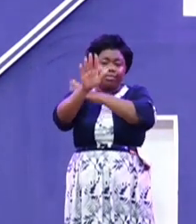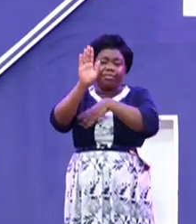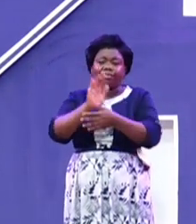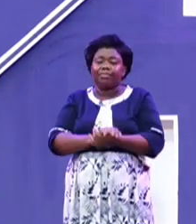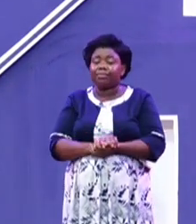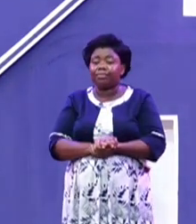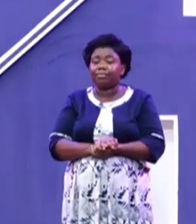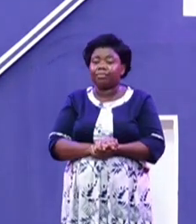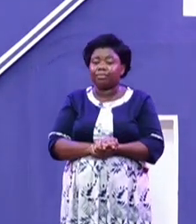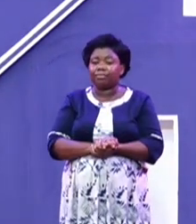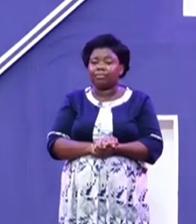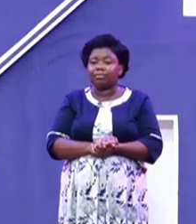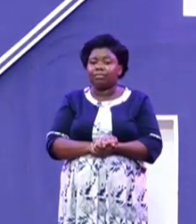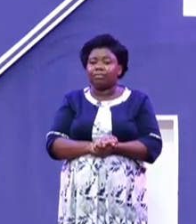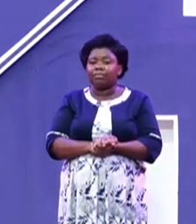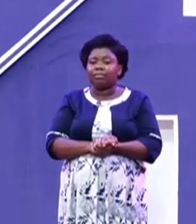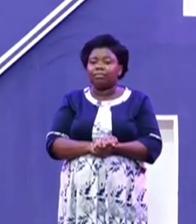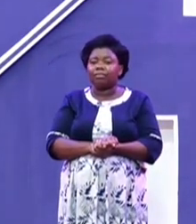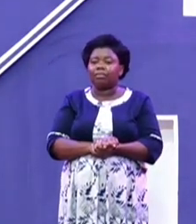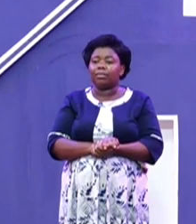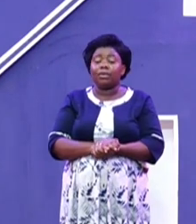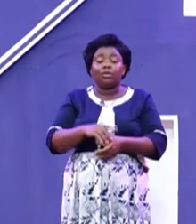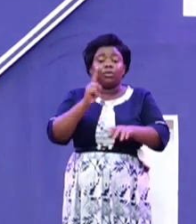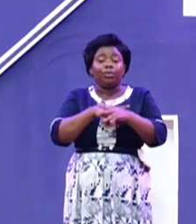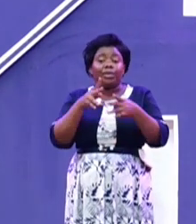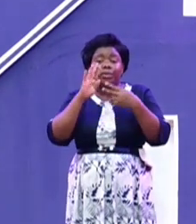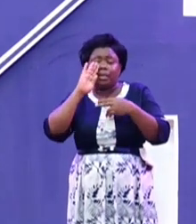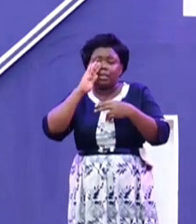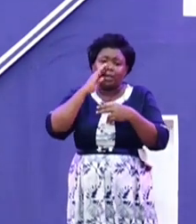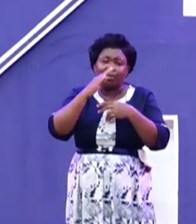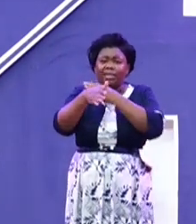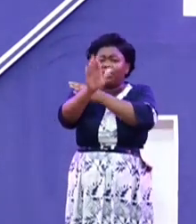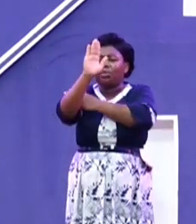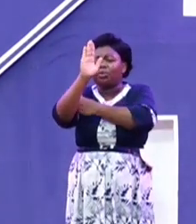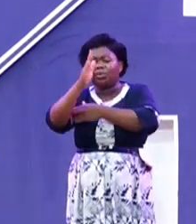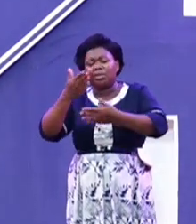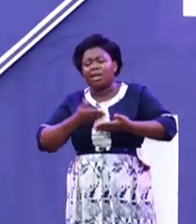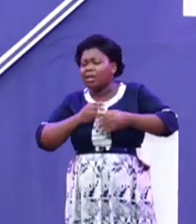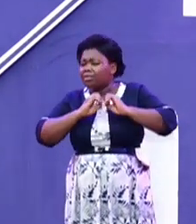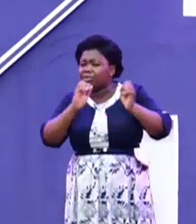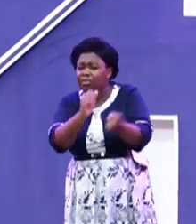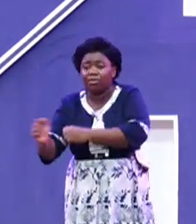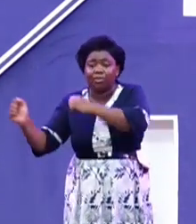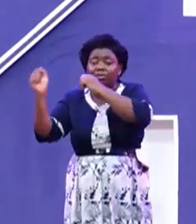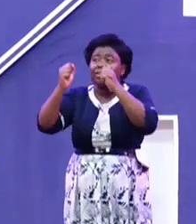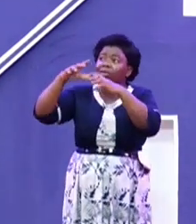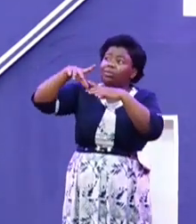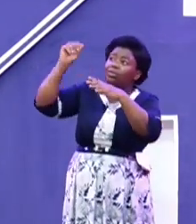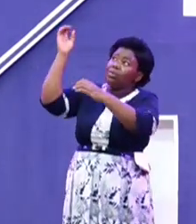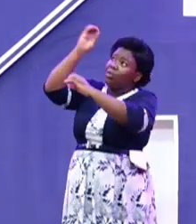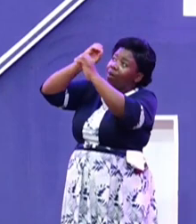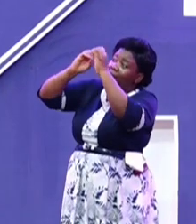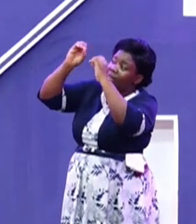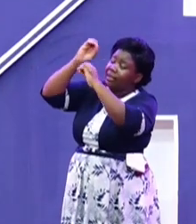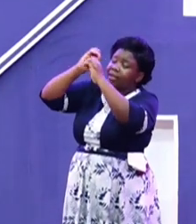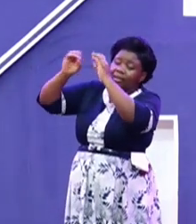causing you to at least doubt God. Kati bw'otandika okubuusabuusa Katonda oba tokyafuna namaanyi gagenda kunoonya Mukama.